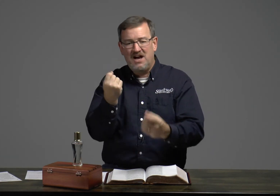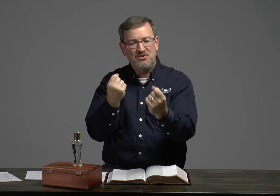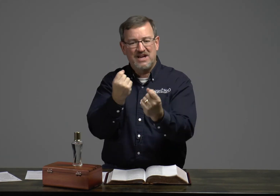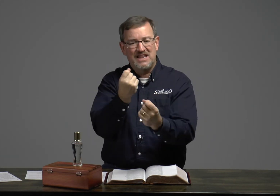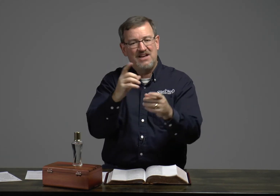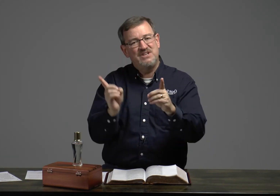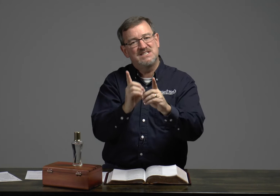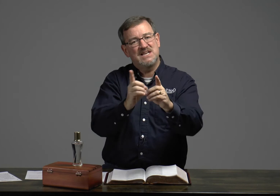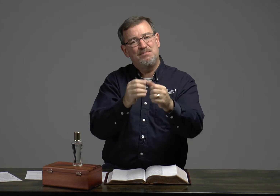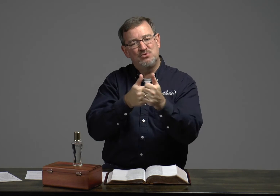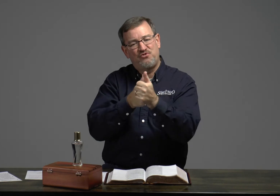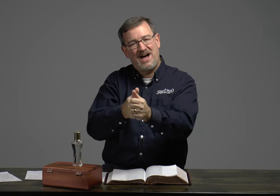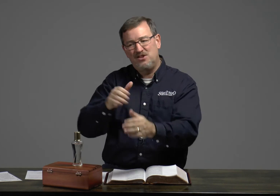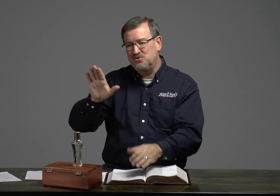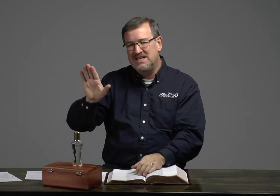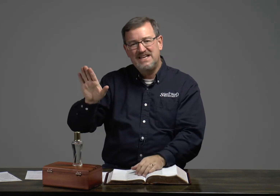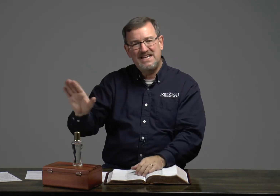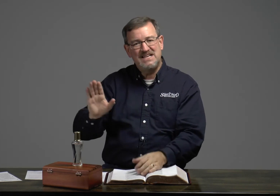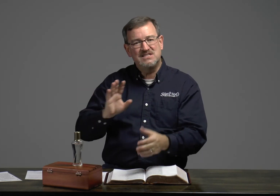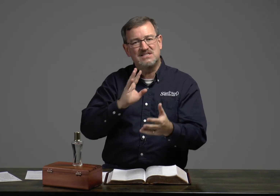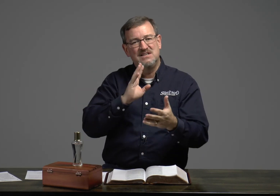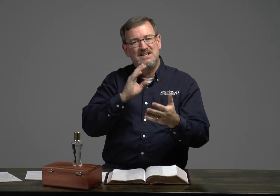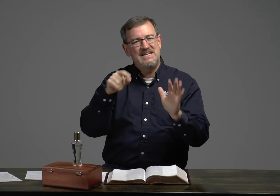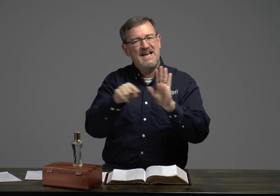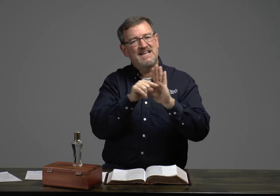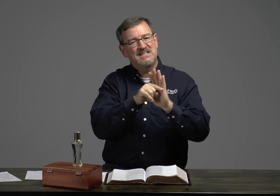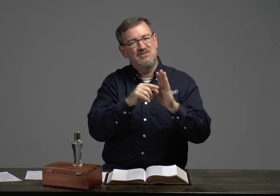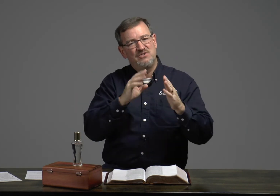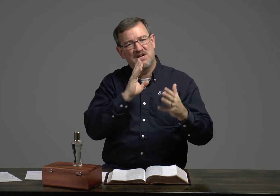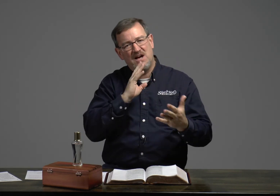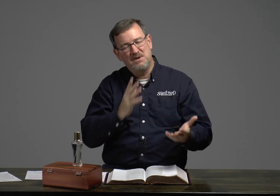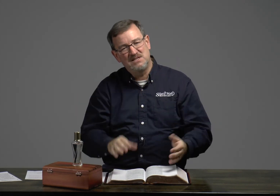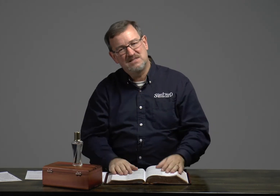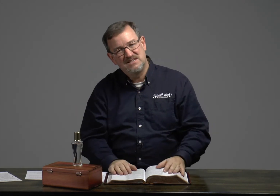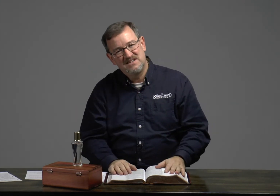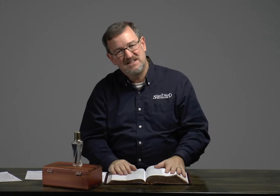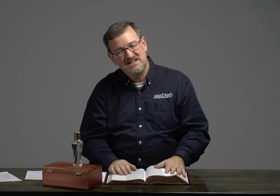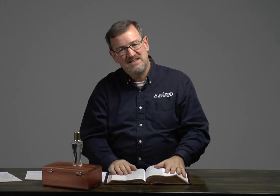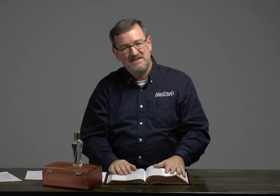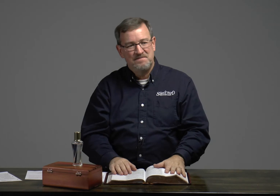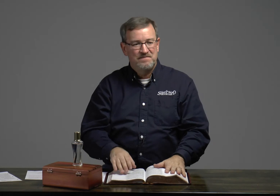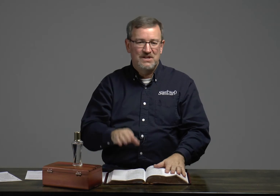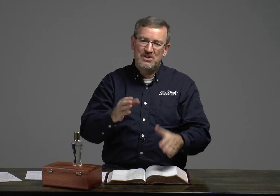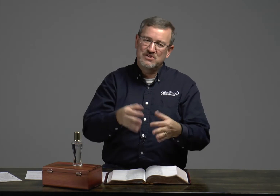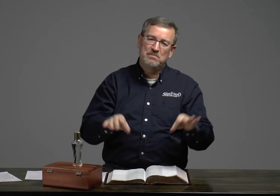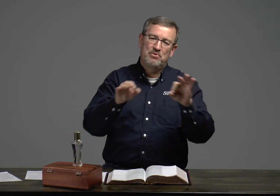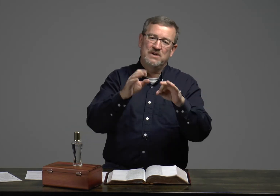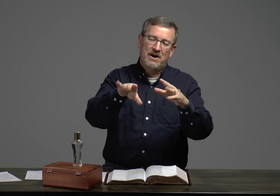other 11 disciples followed his negative comments. You know, it's important. I